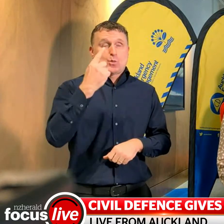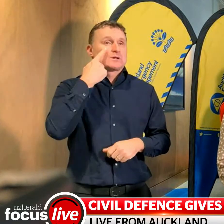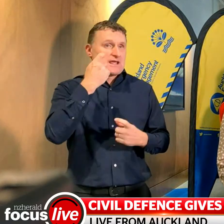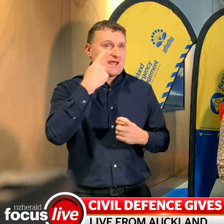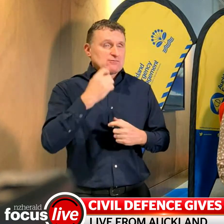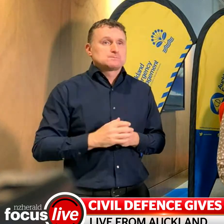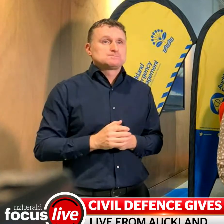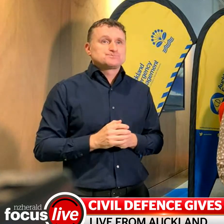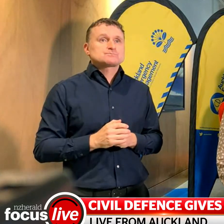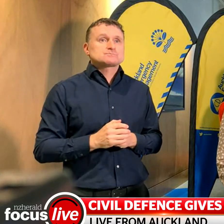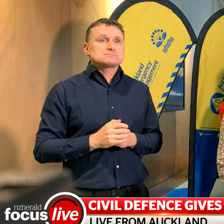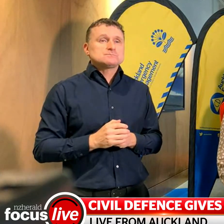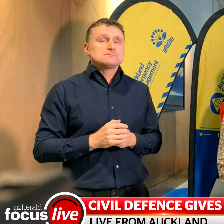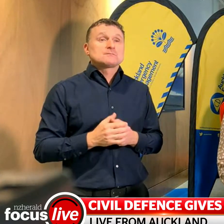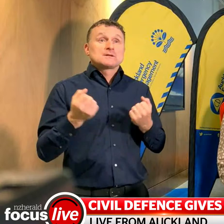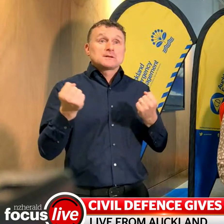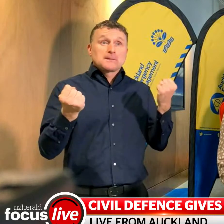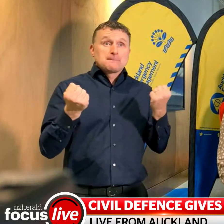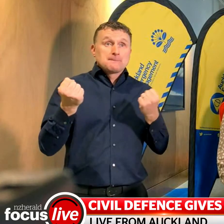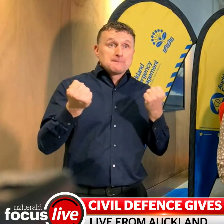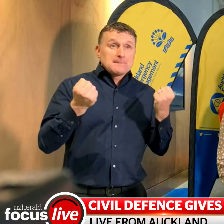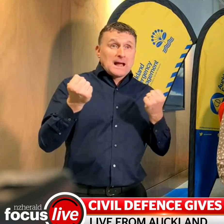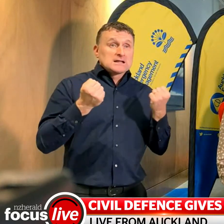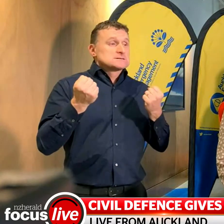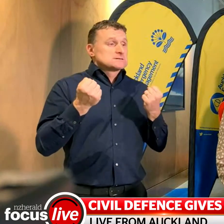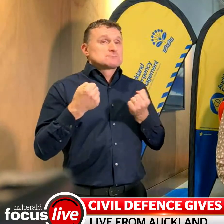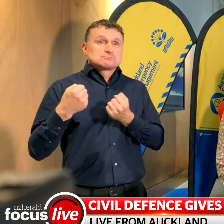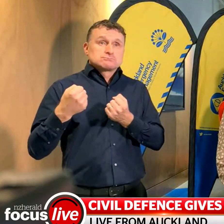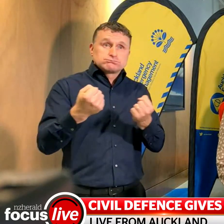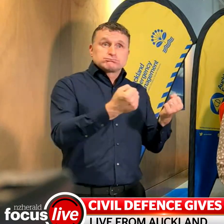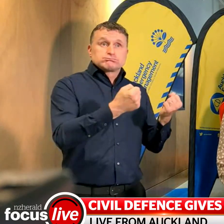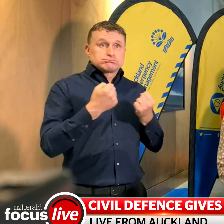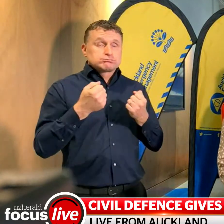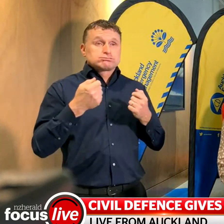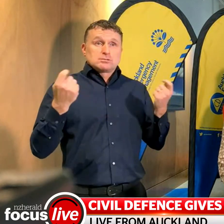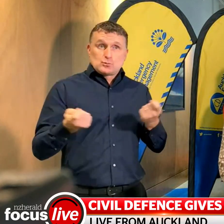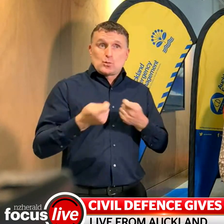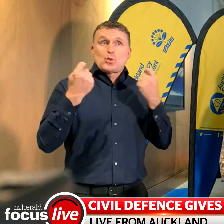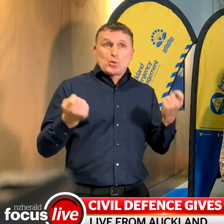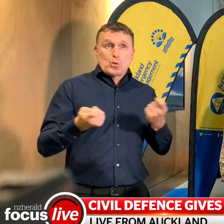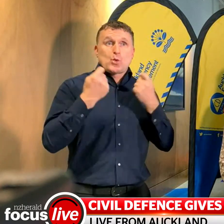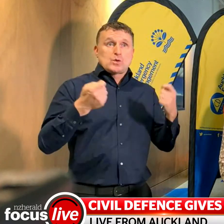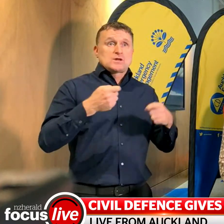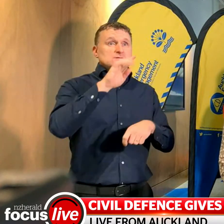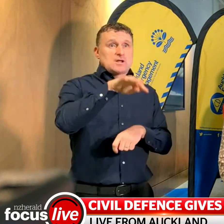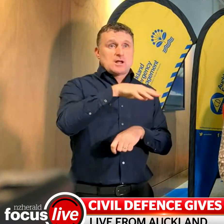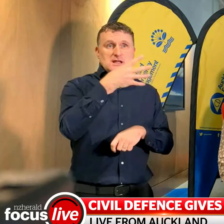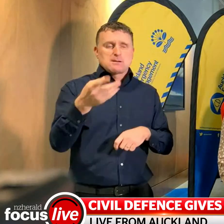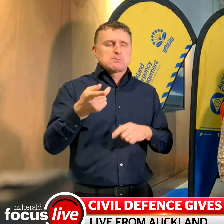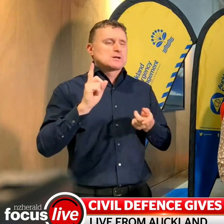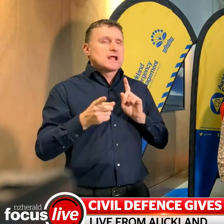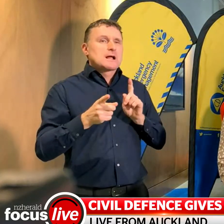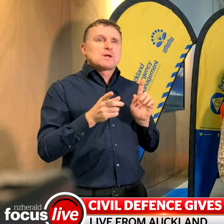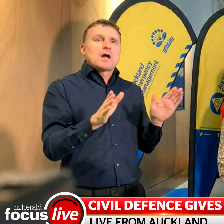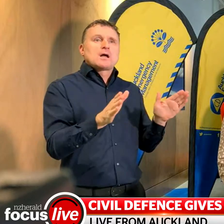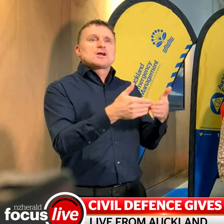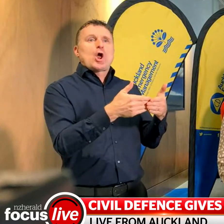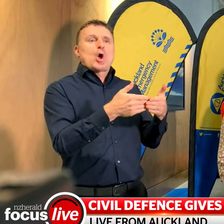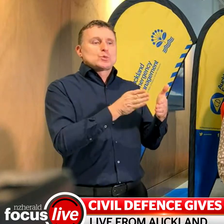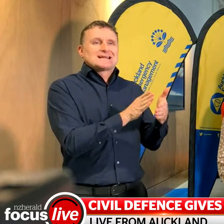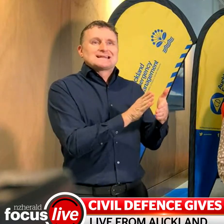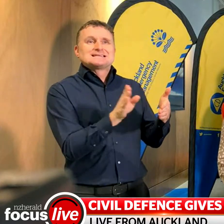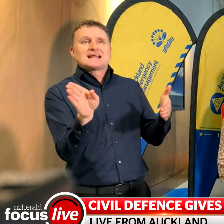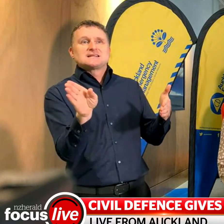are operating on all routes, but we do have extended journey times. A lot of that is due to the detours in place because of the road